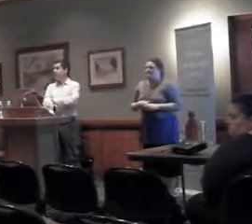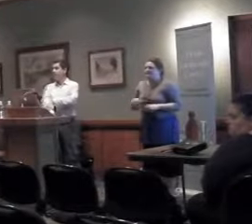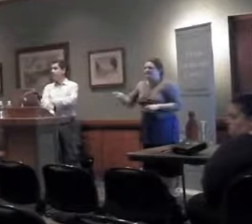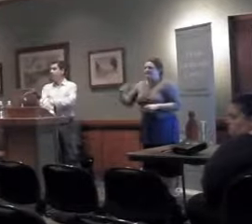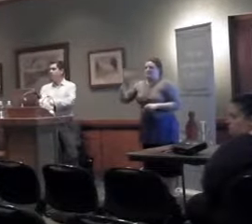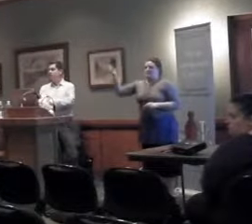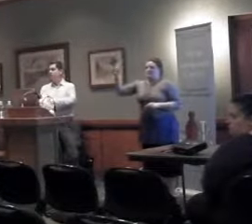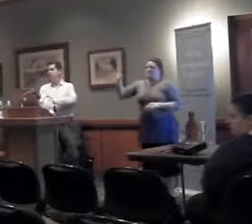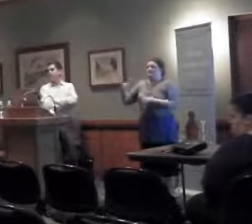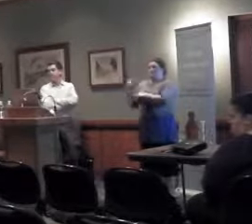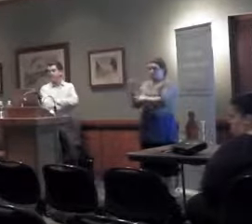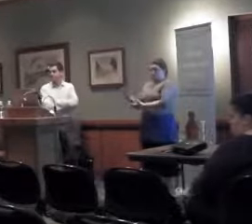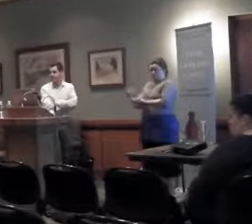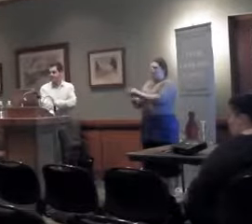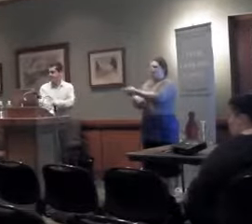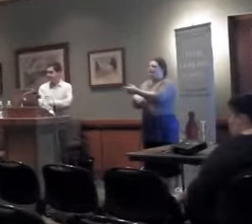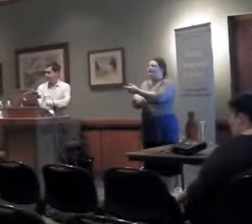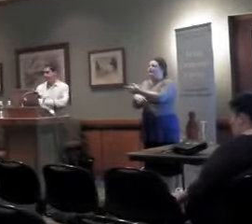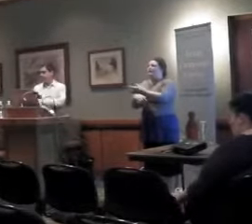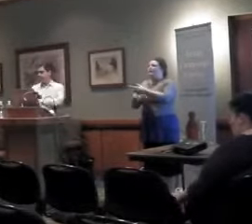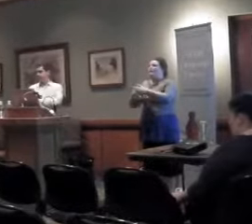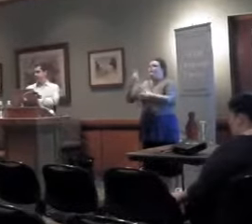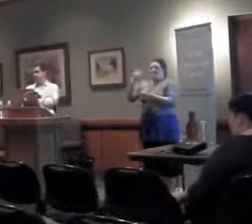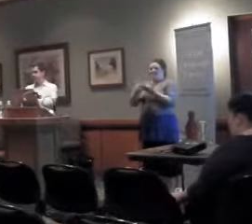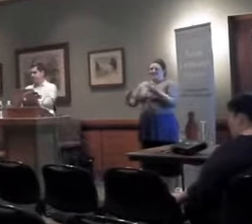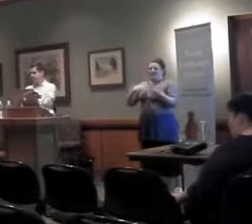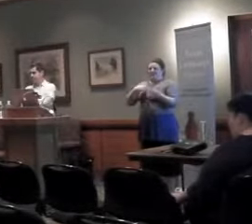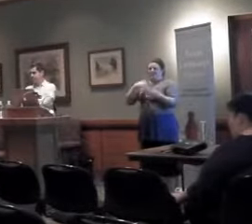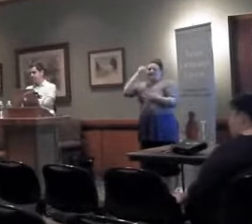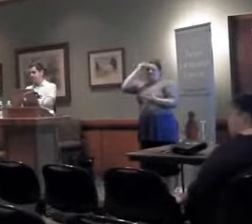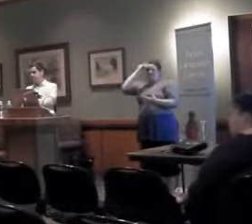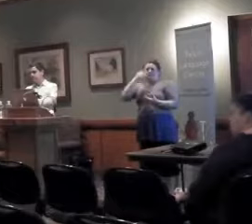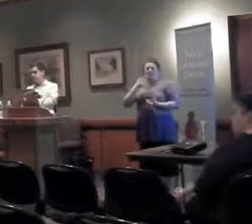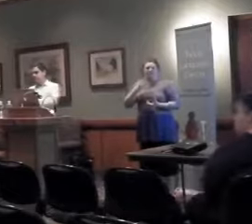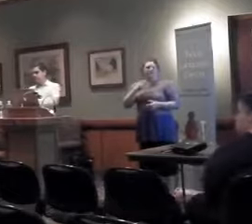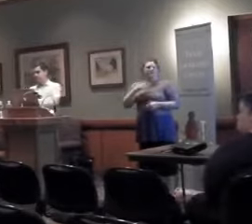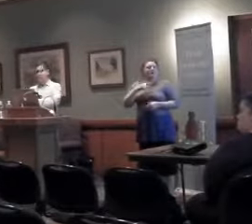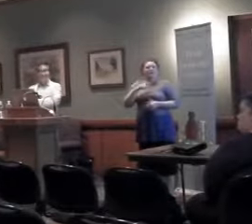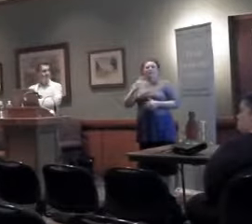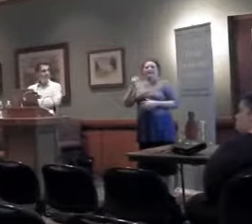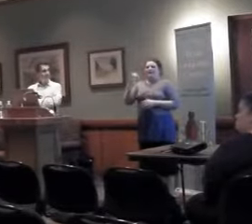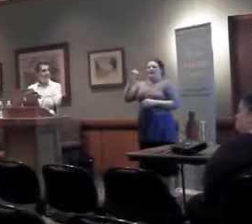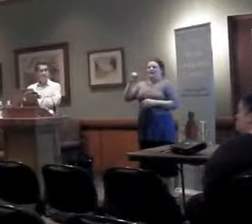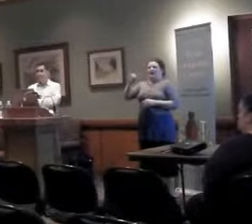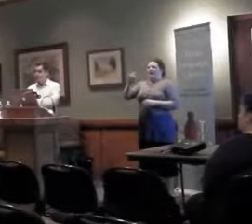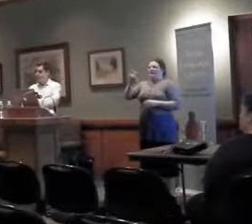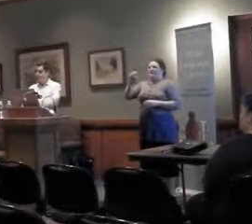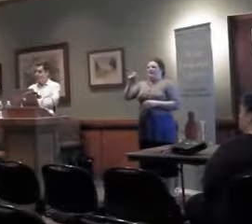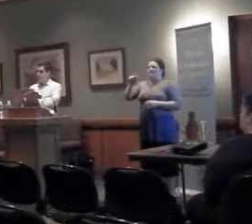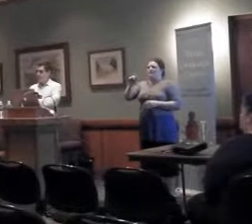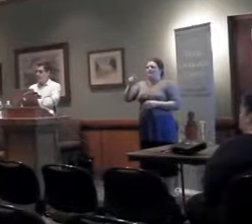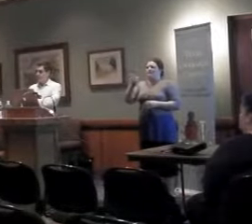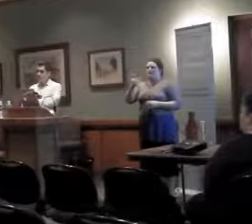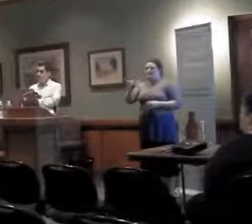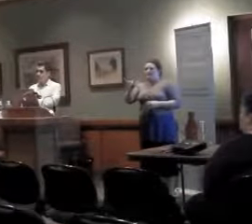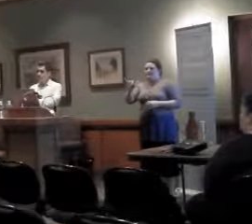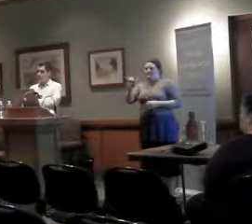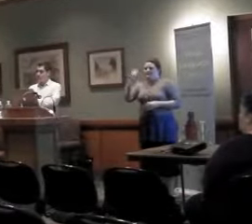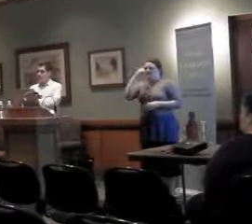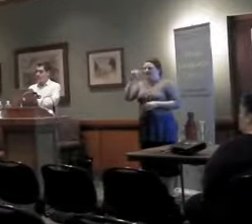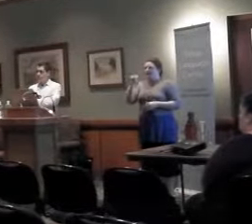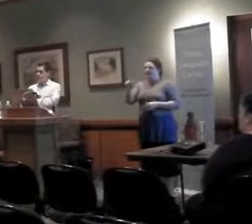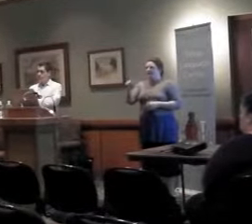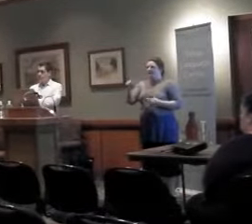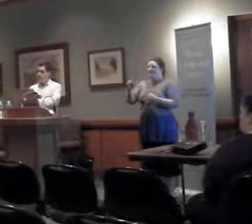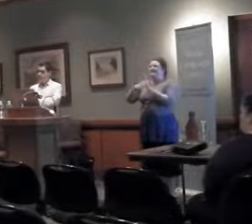I have a question. One of the things I was thinking about is like the ideology of ASL,